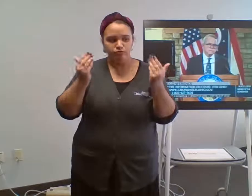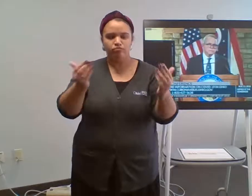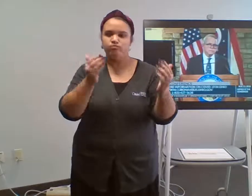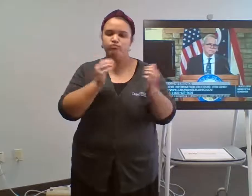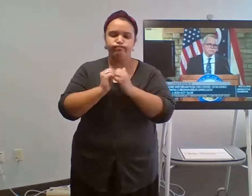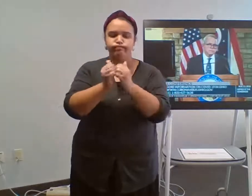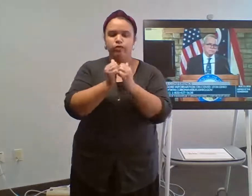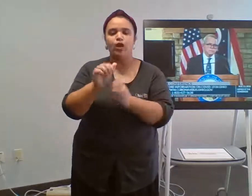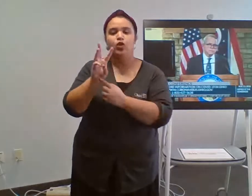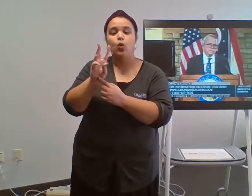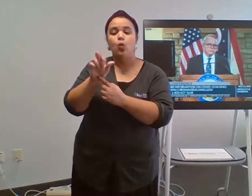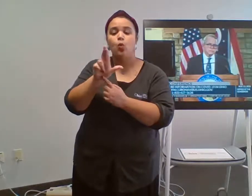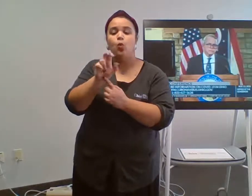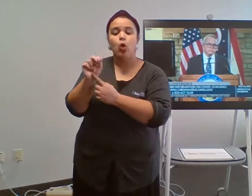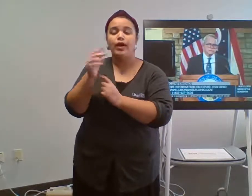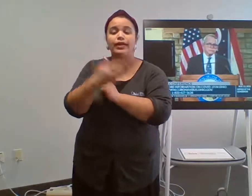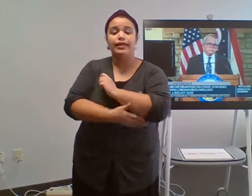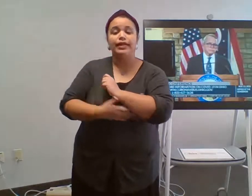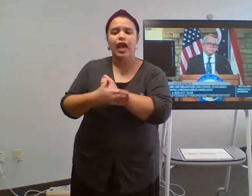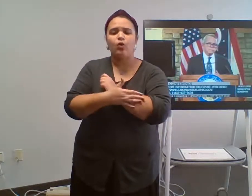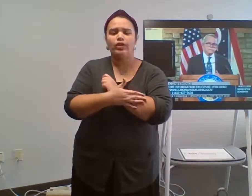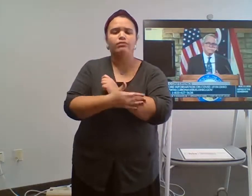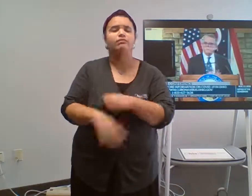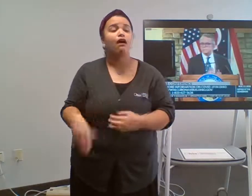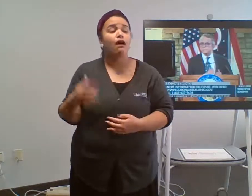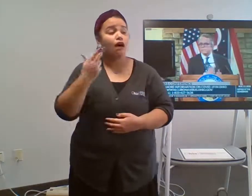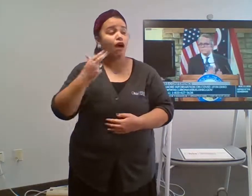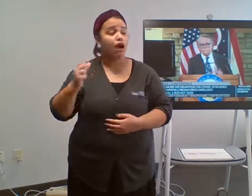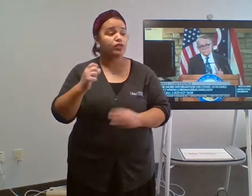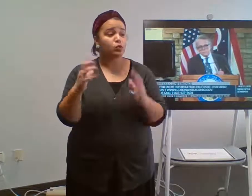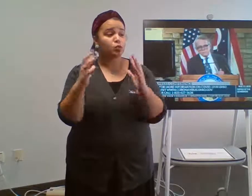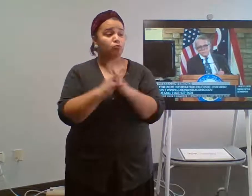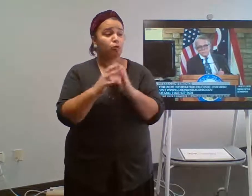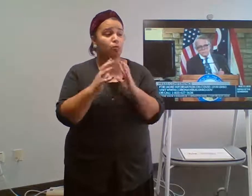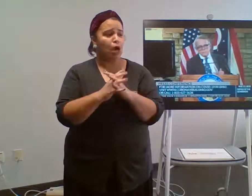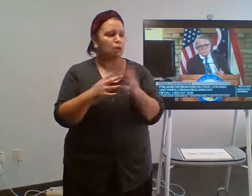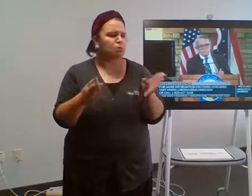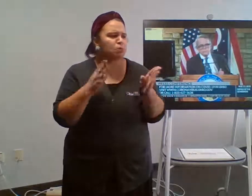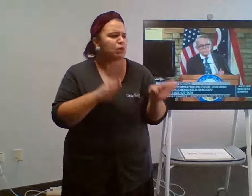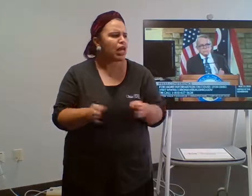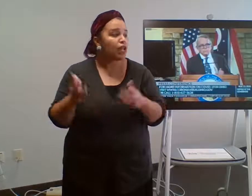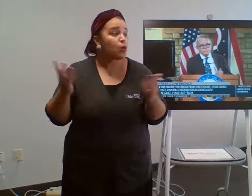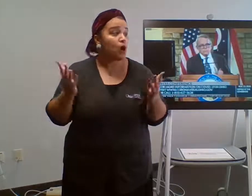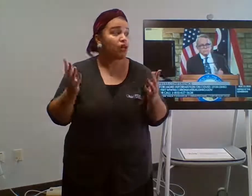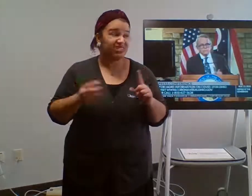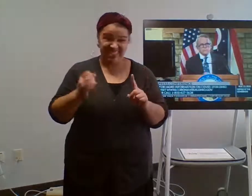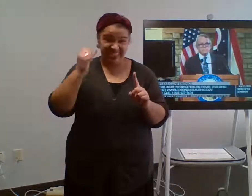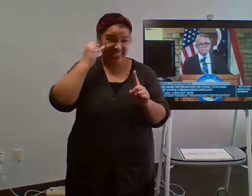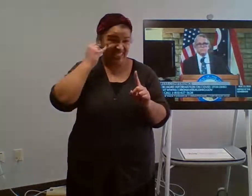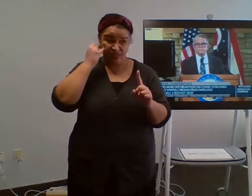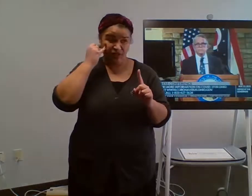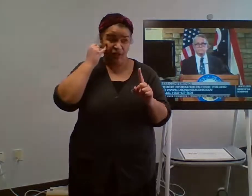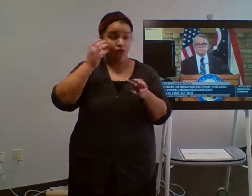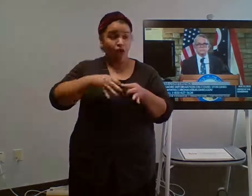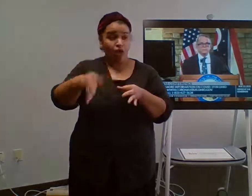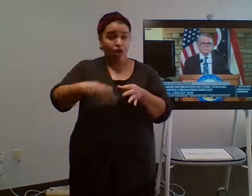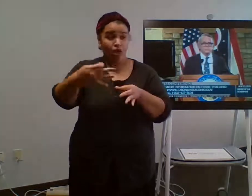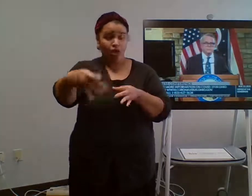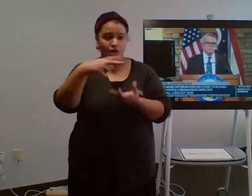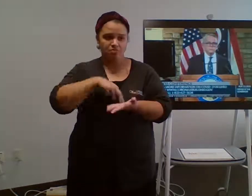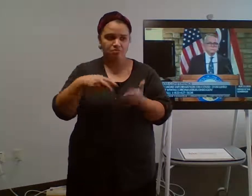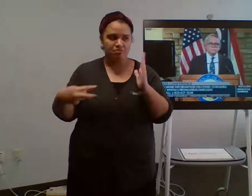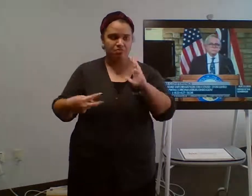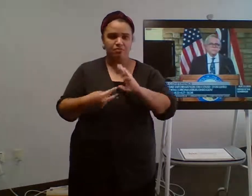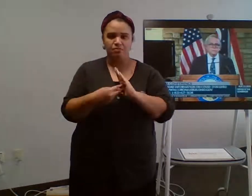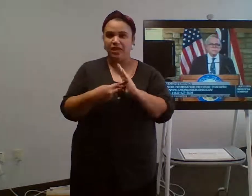concerning high school football? And do you worry that if you don't come up with a plan soon, you could see a lawsuit against the health orders there